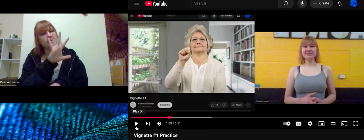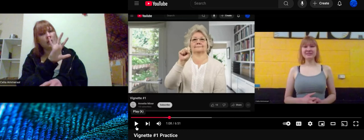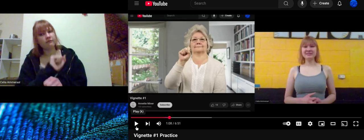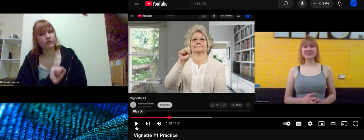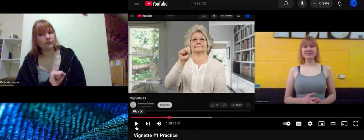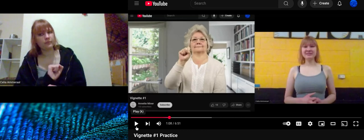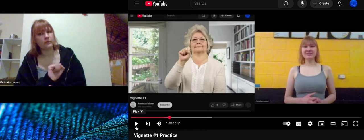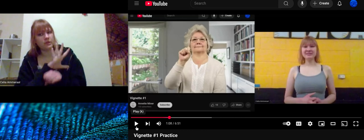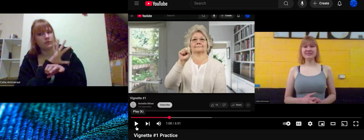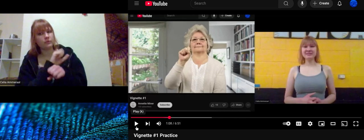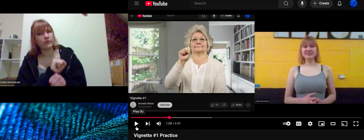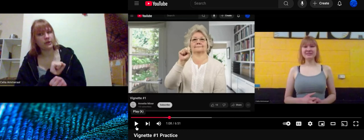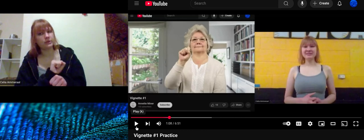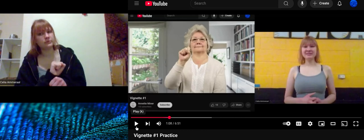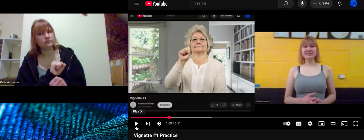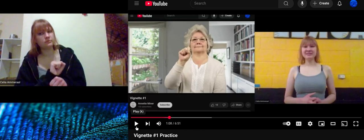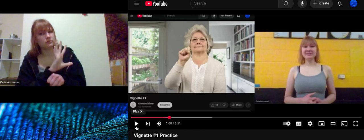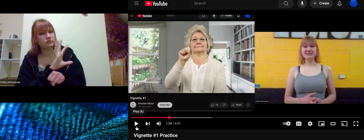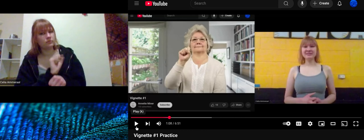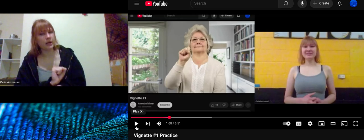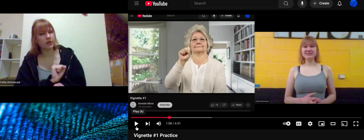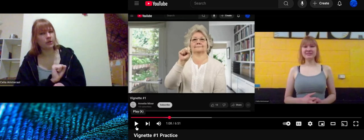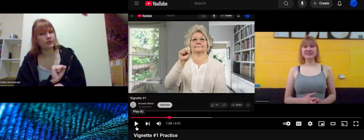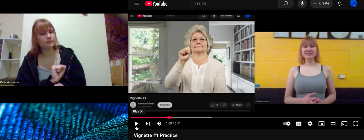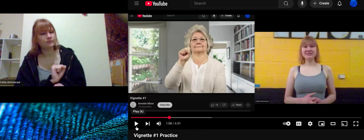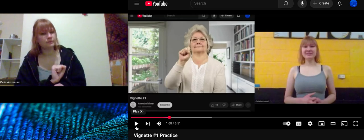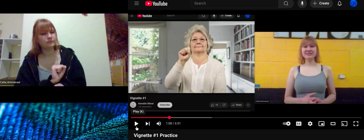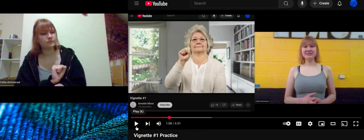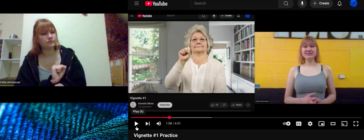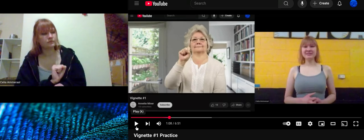the sign for record.